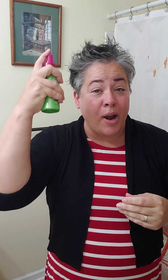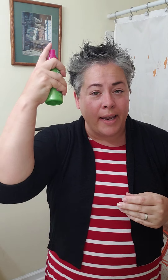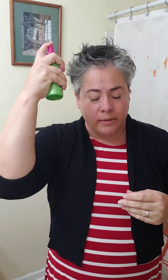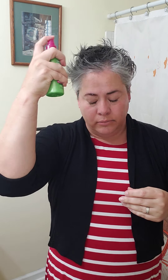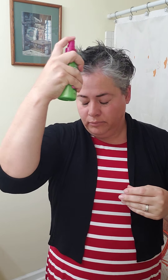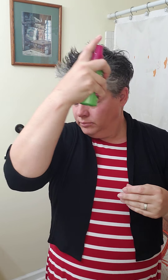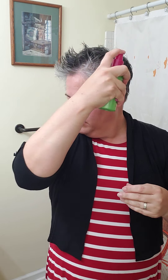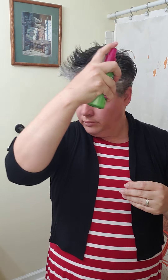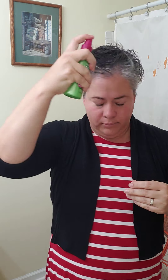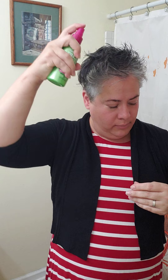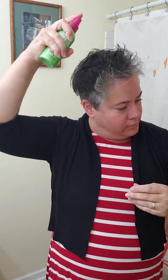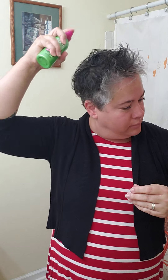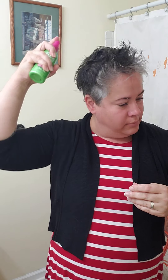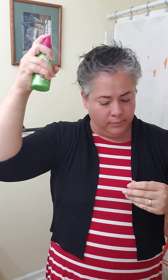spray.